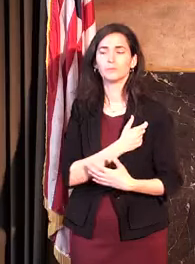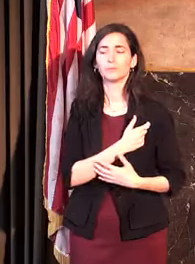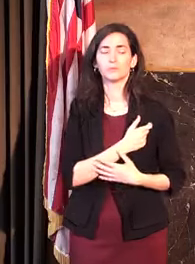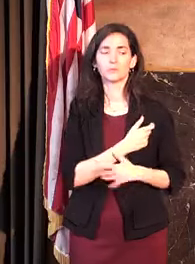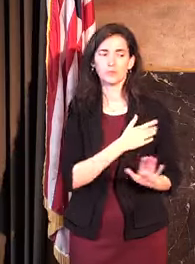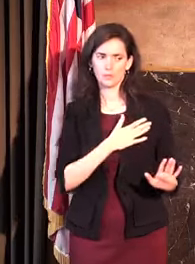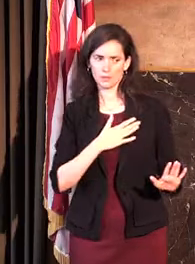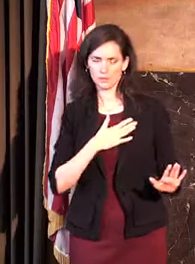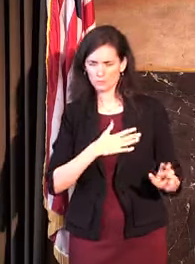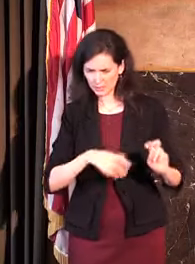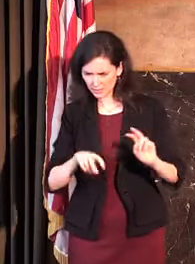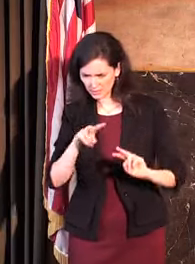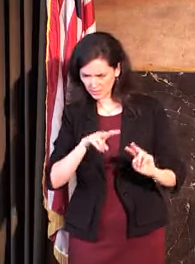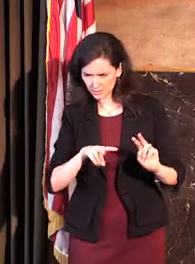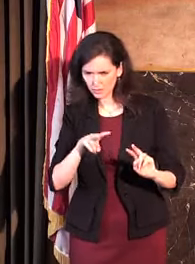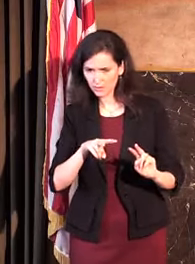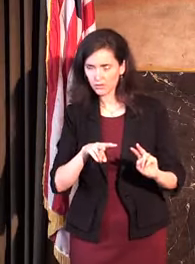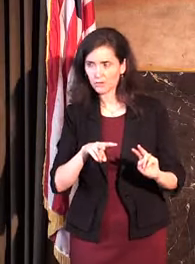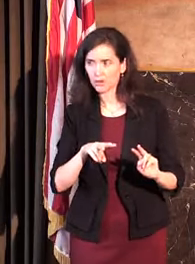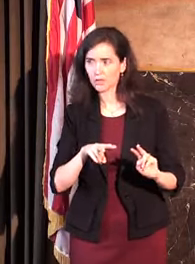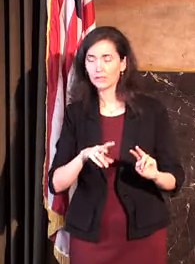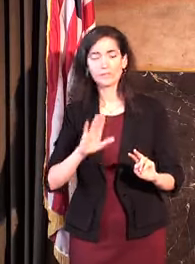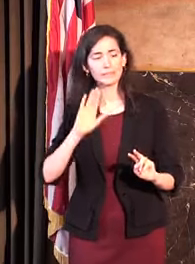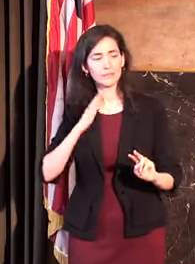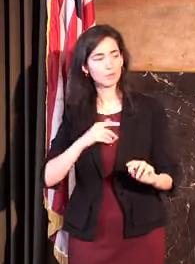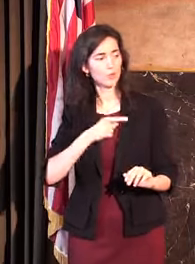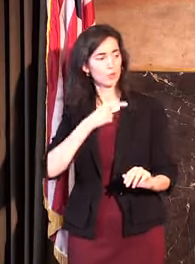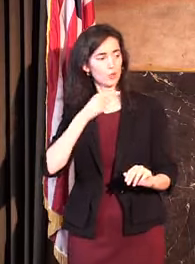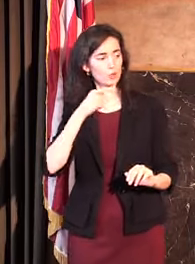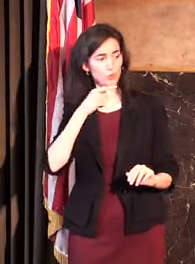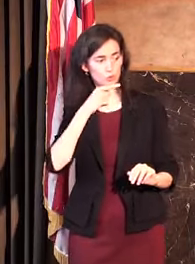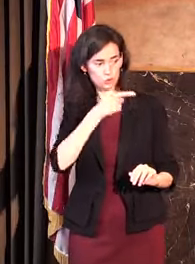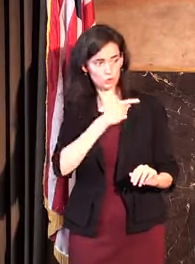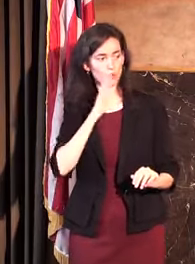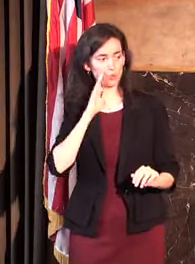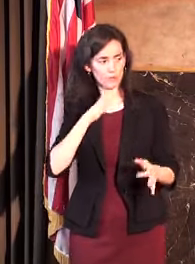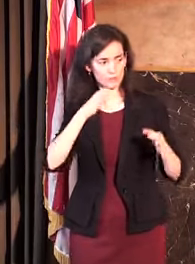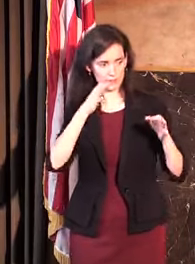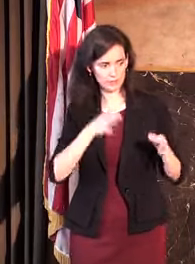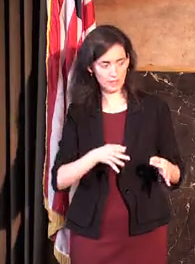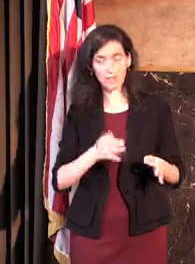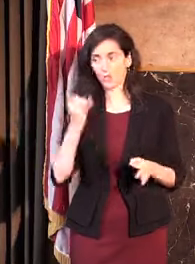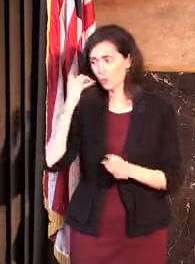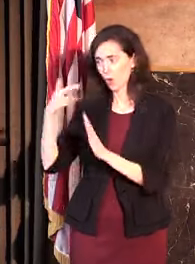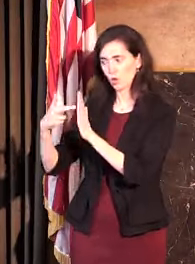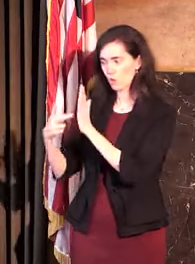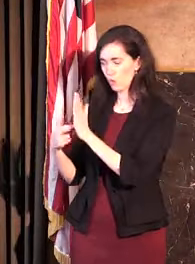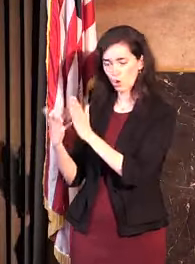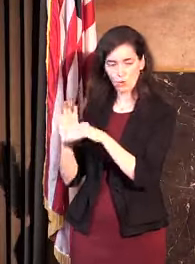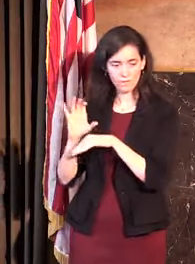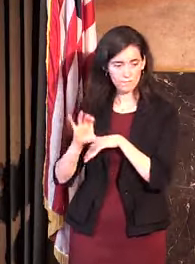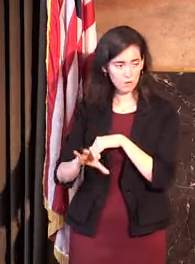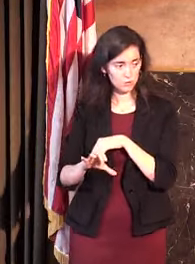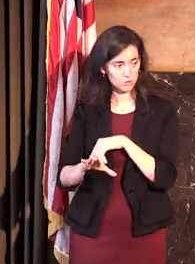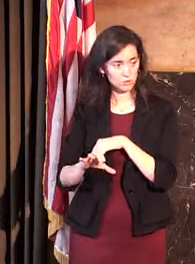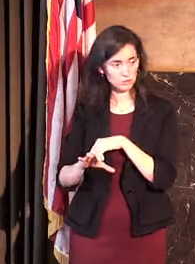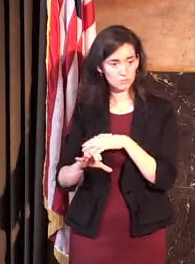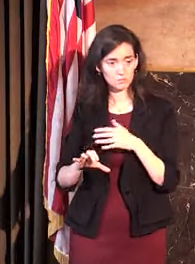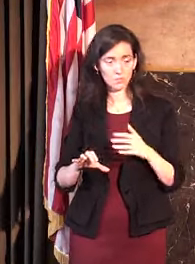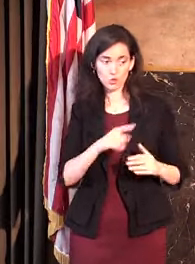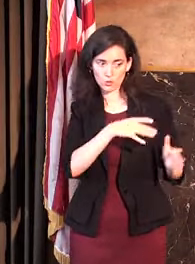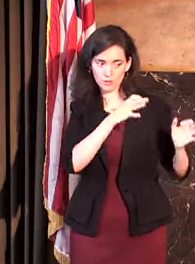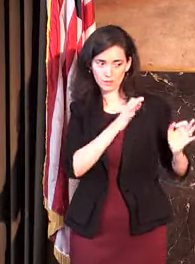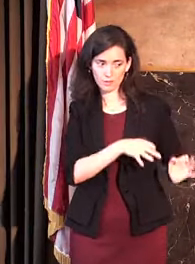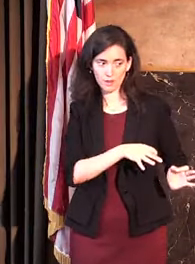and really the buck stops with you, unless you decide that you don't want to implement the rules, then the rule will